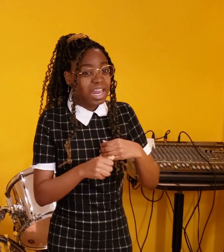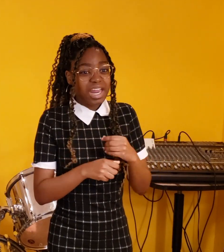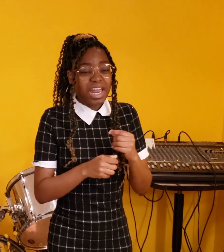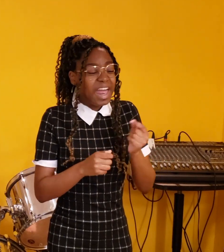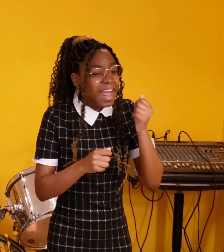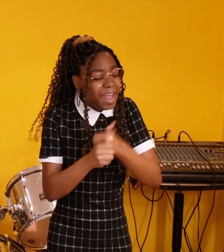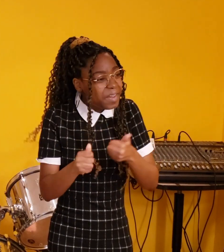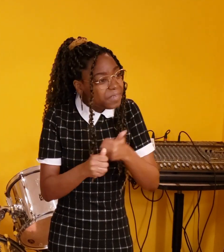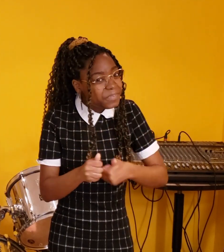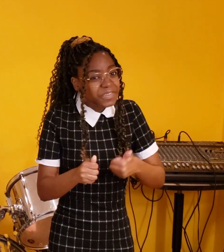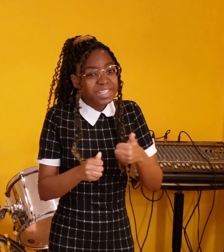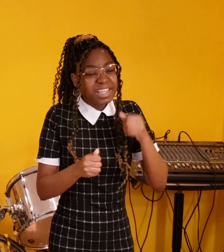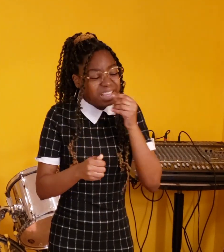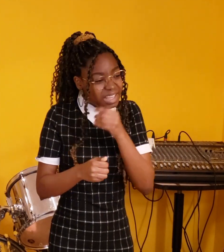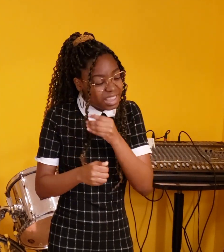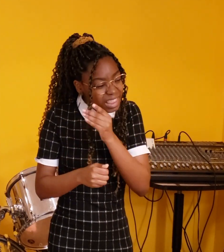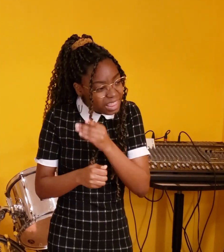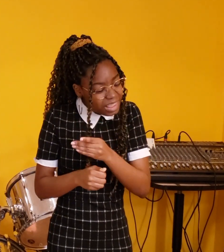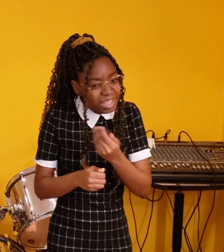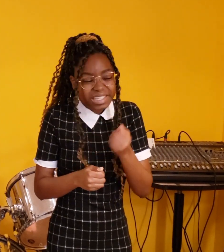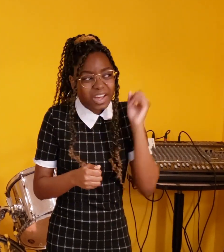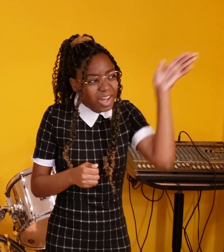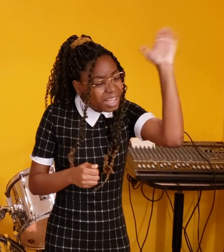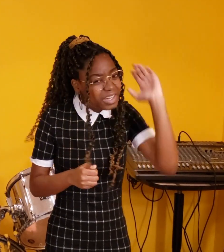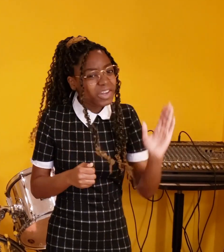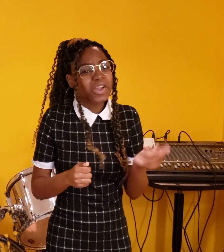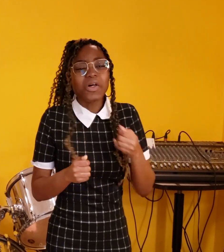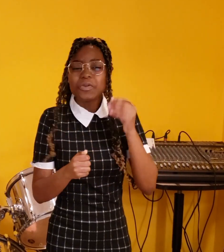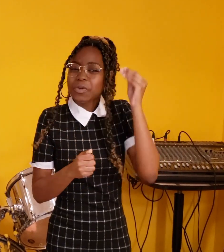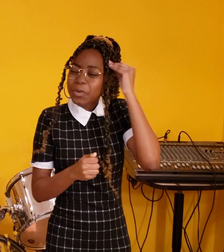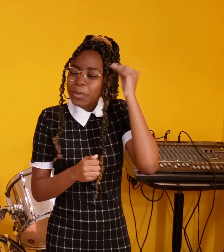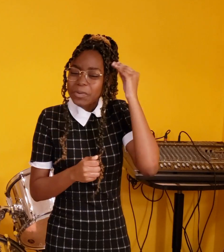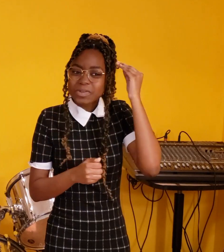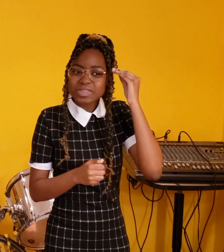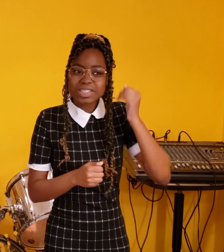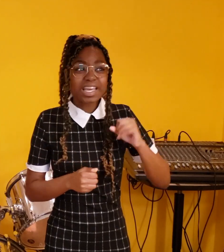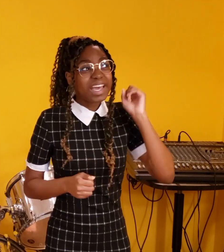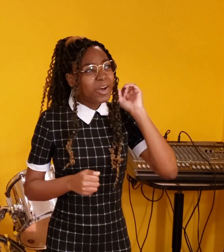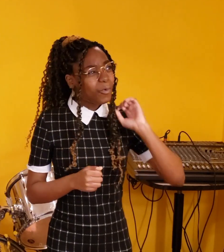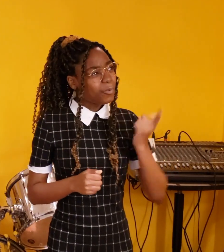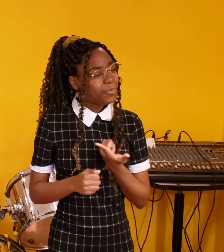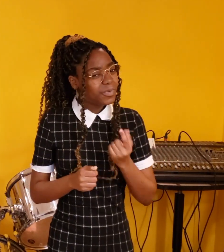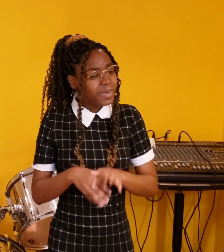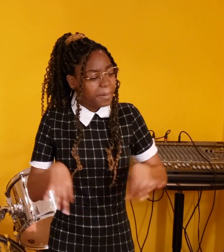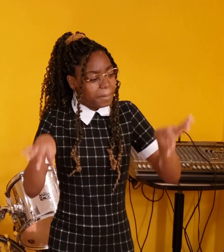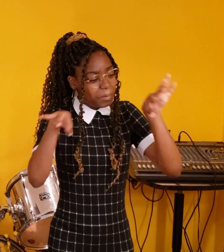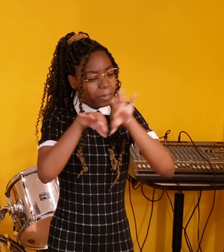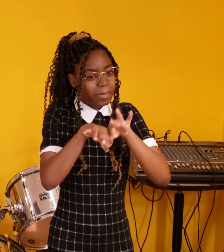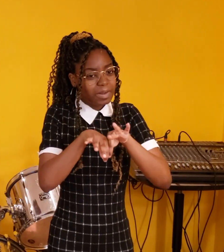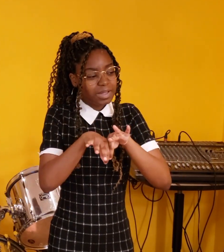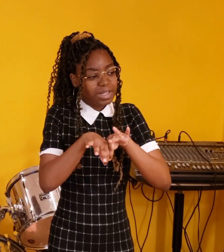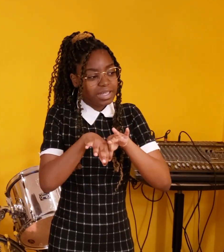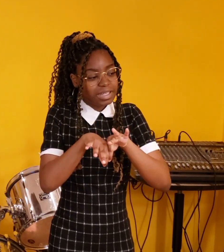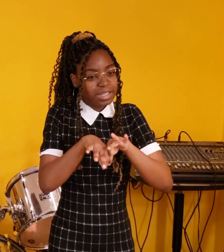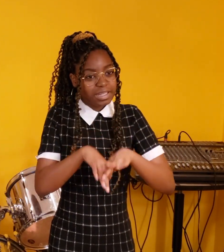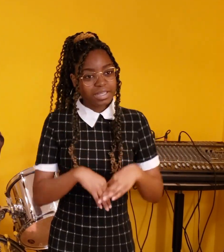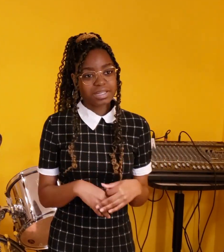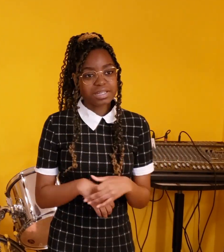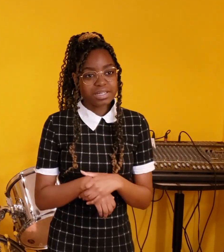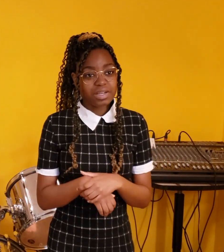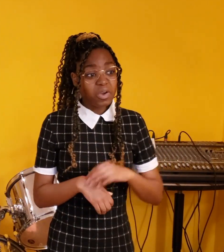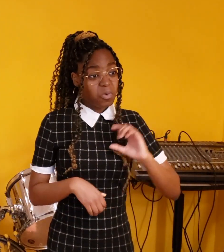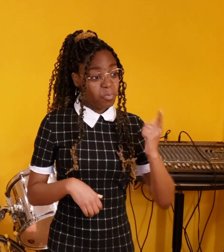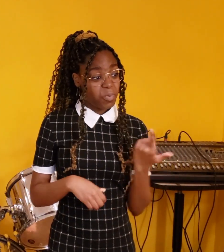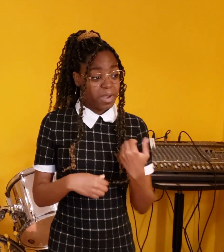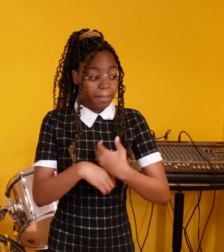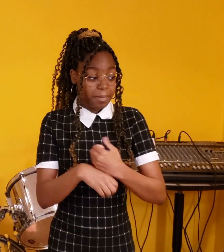calls the stars by name. So look how important we are. We are created in His image. You see that? And so,